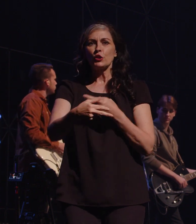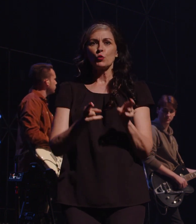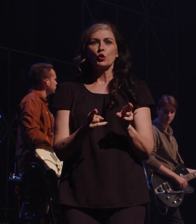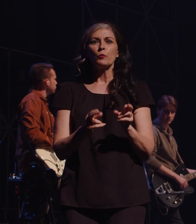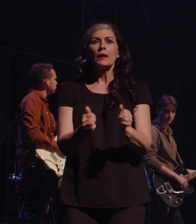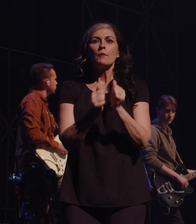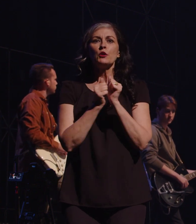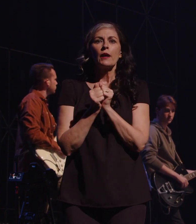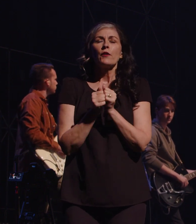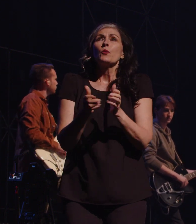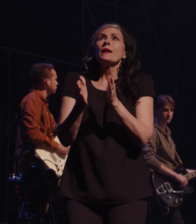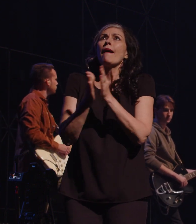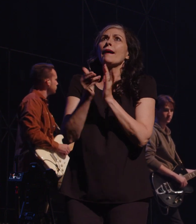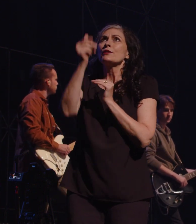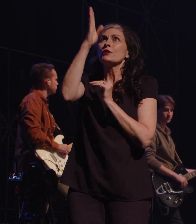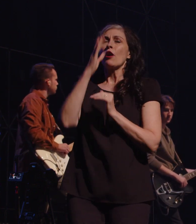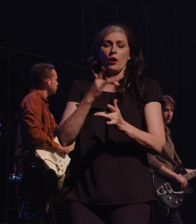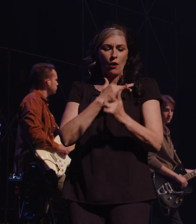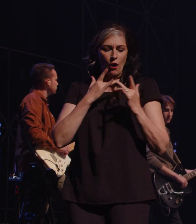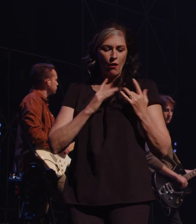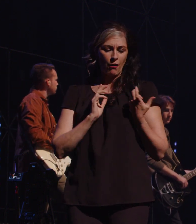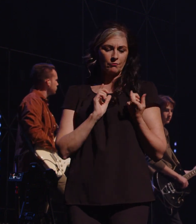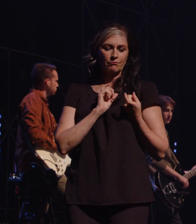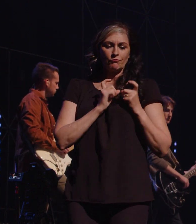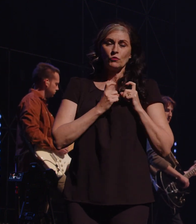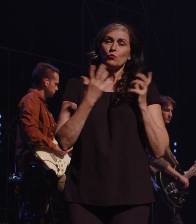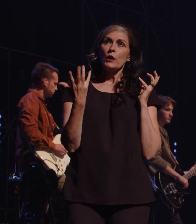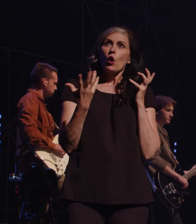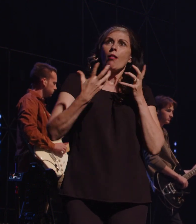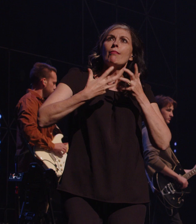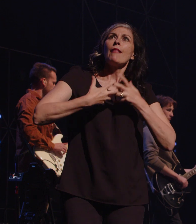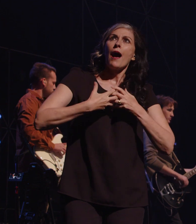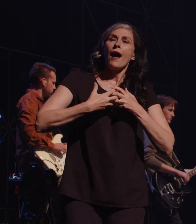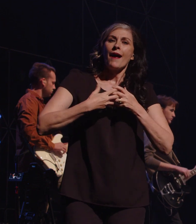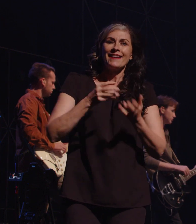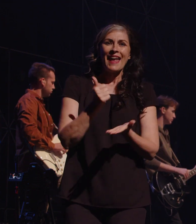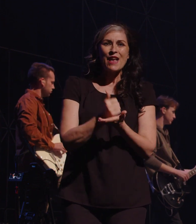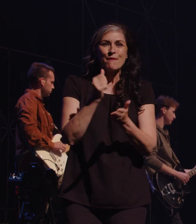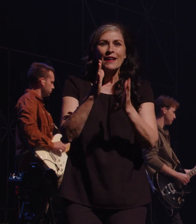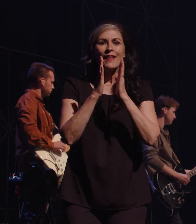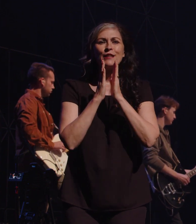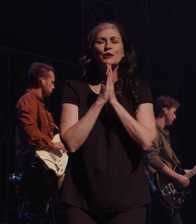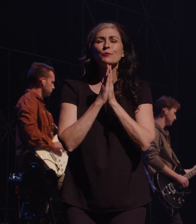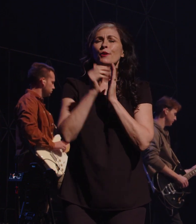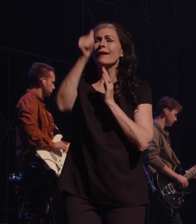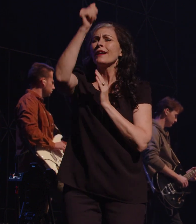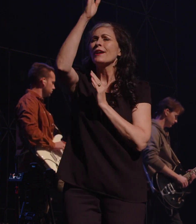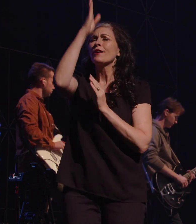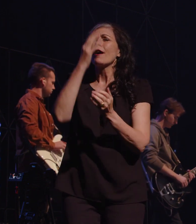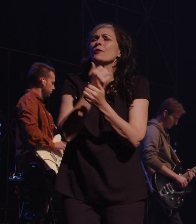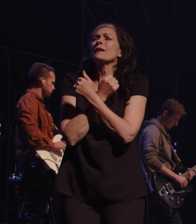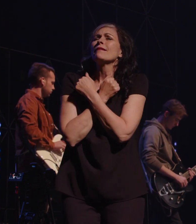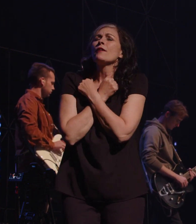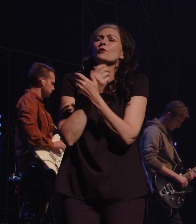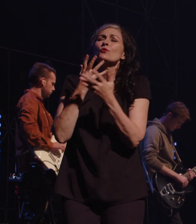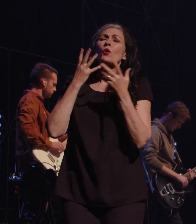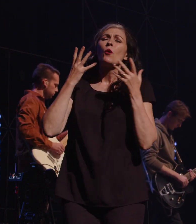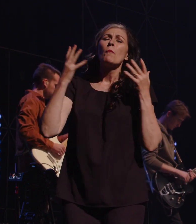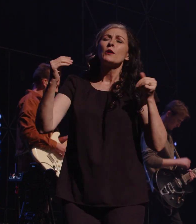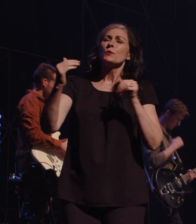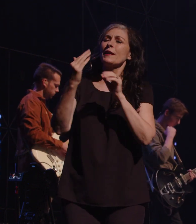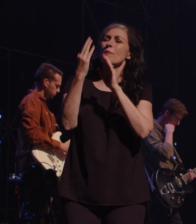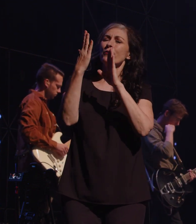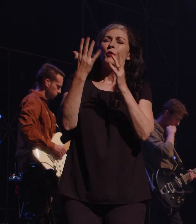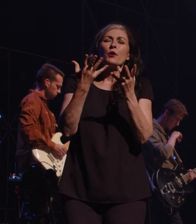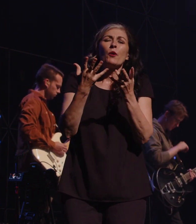ask God to tune our hearts so that we are in line with Him. Amen? Let's pray tonight. God, we love you so much. And we come before